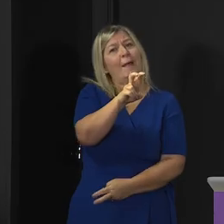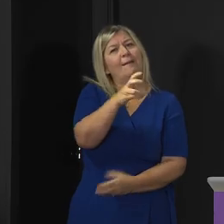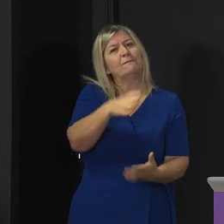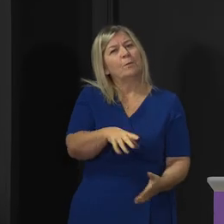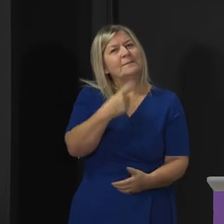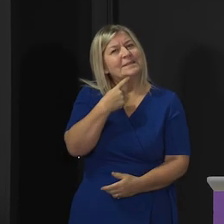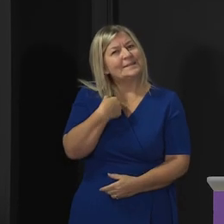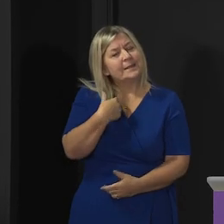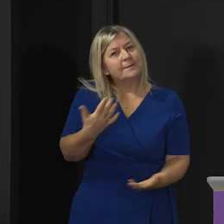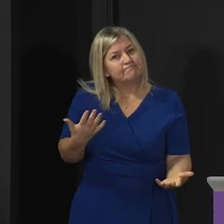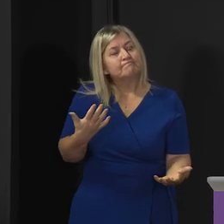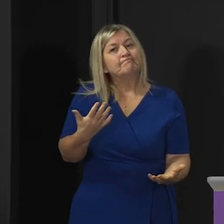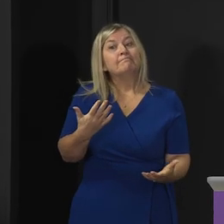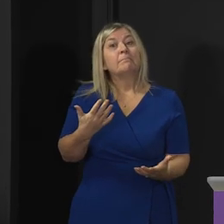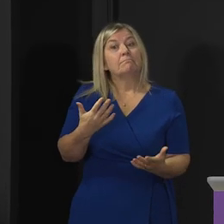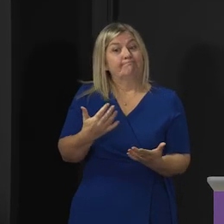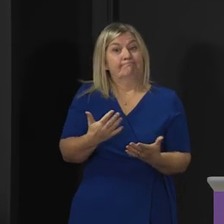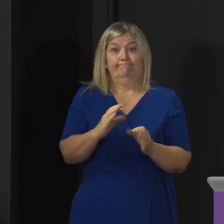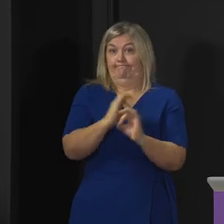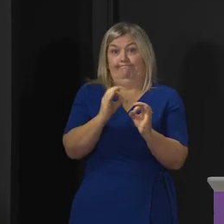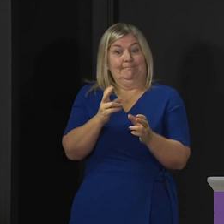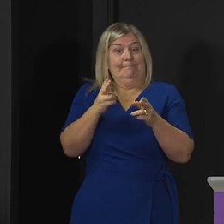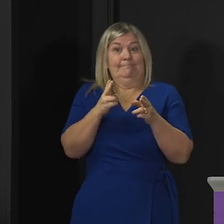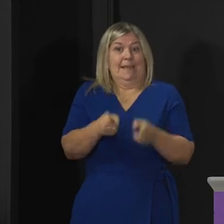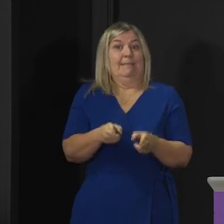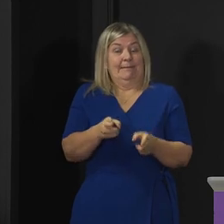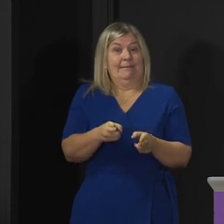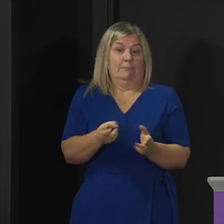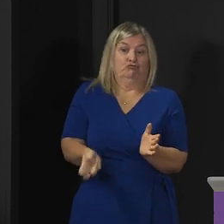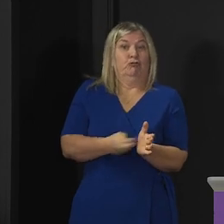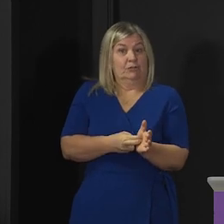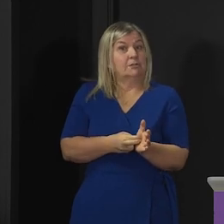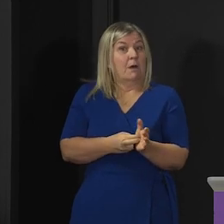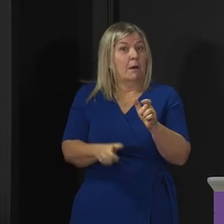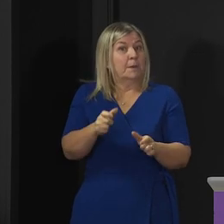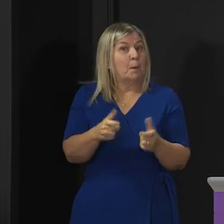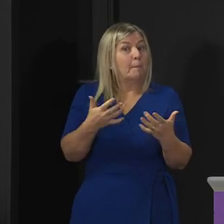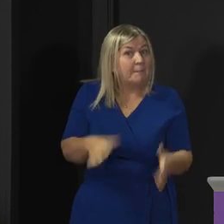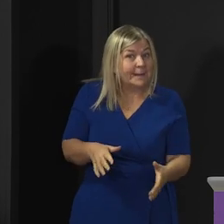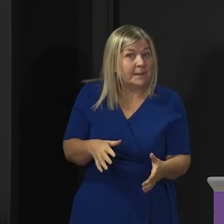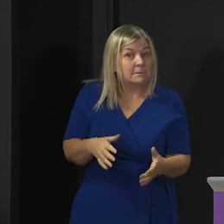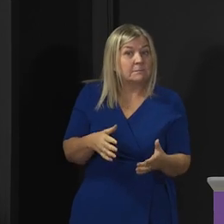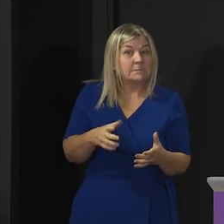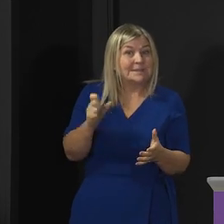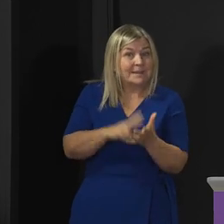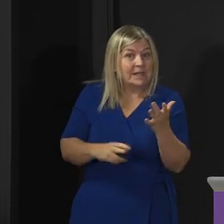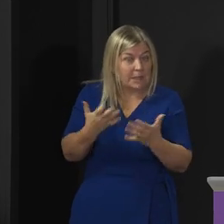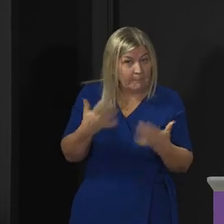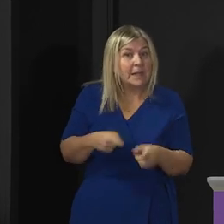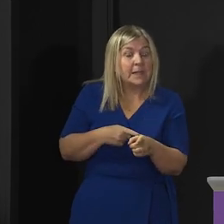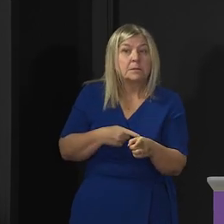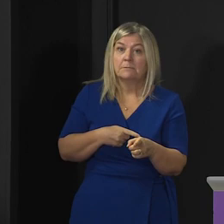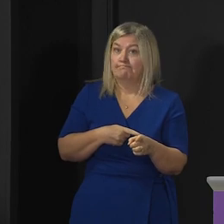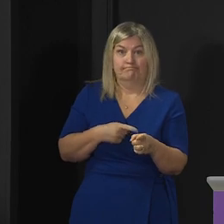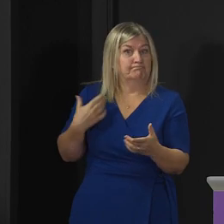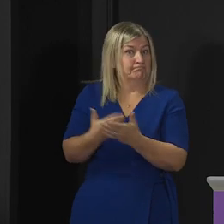And finally, no deaths have been registered in the past 24 hours of patients who first tested positive over the previous 28 days. However,